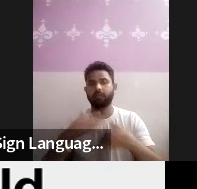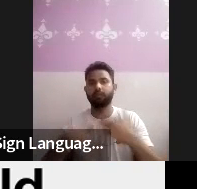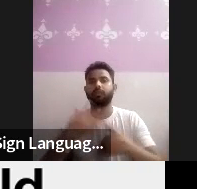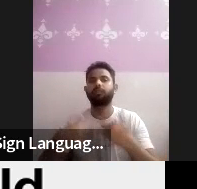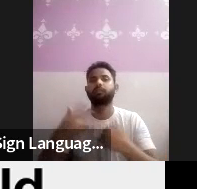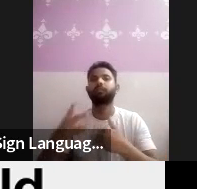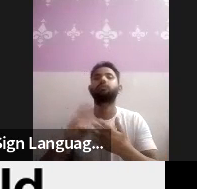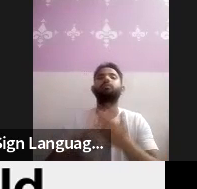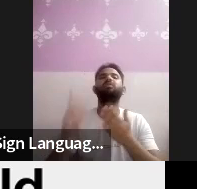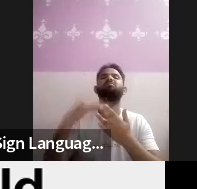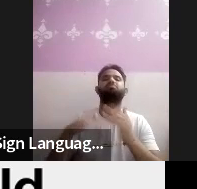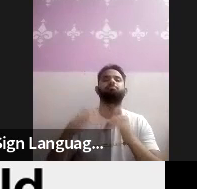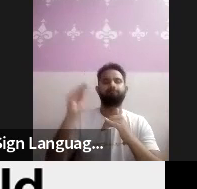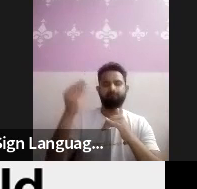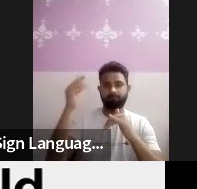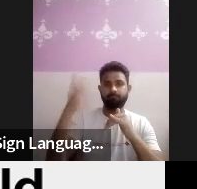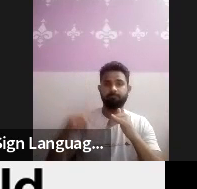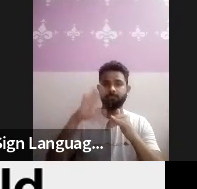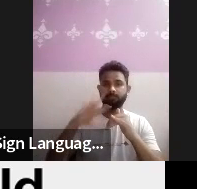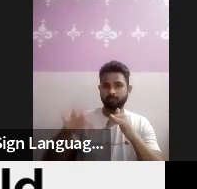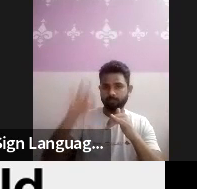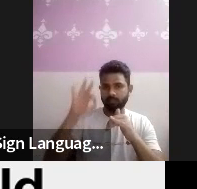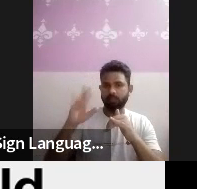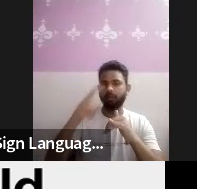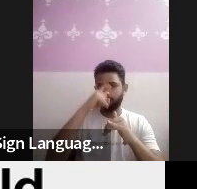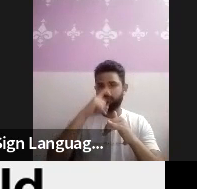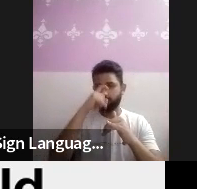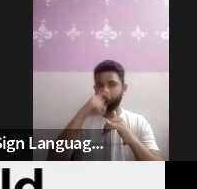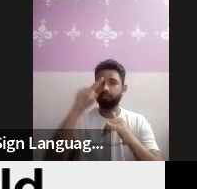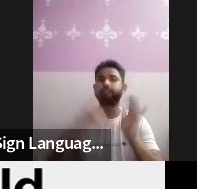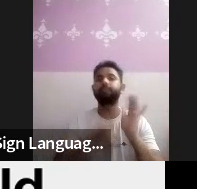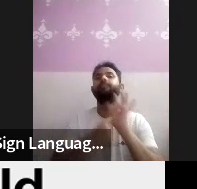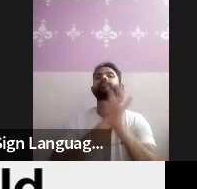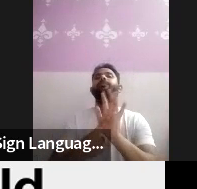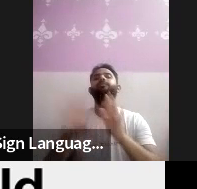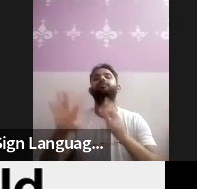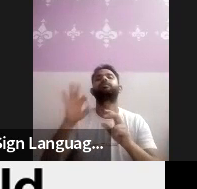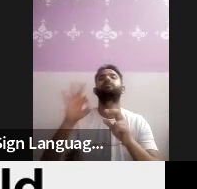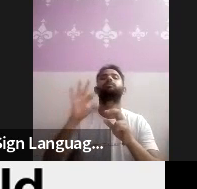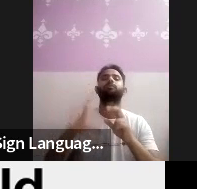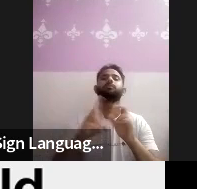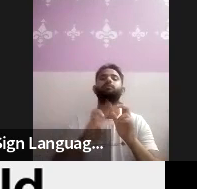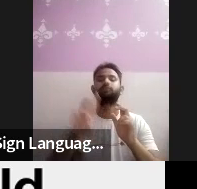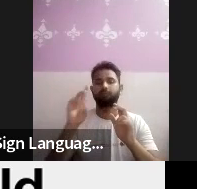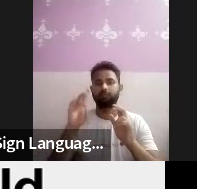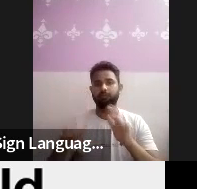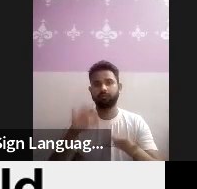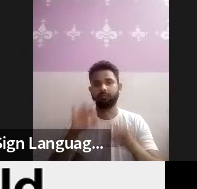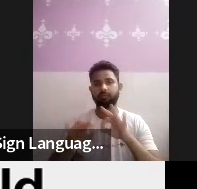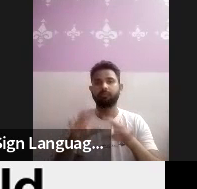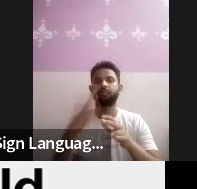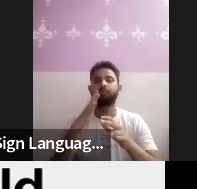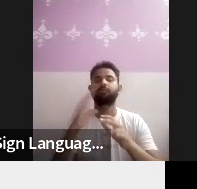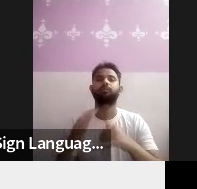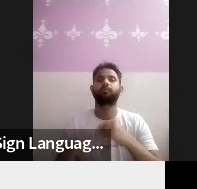idea of whether it is or isn't. So in this case, there was a sign which looked like this, and they